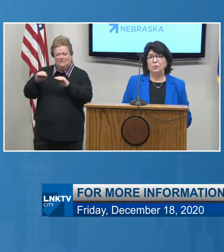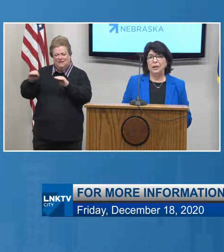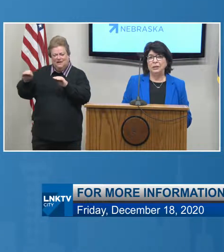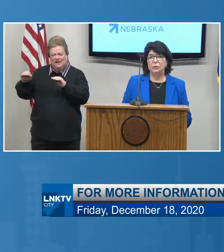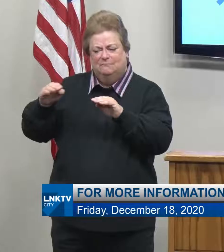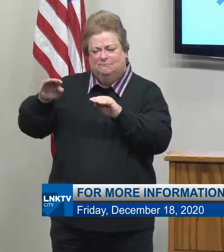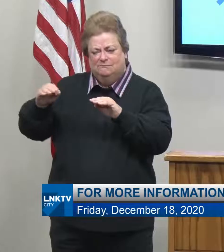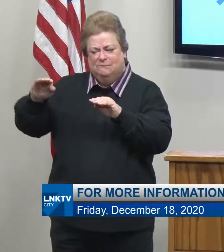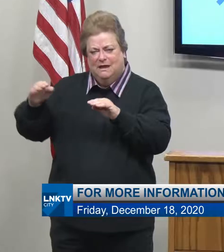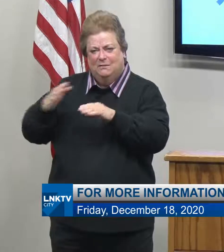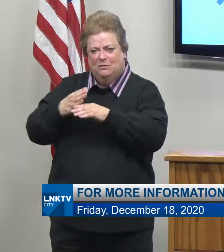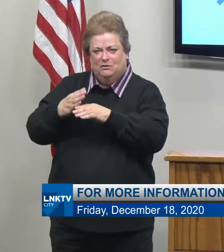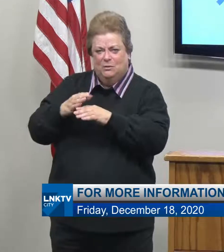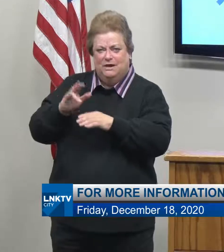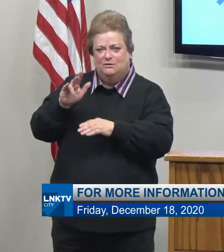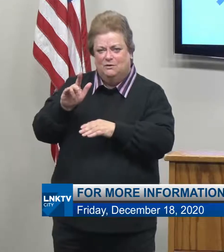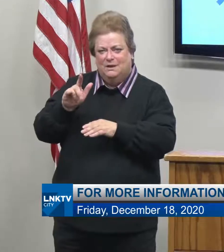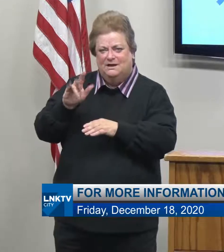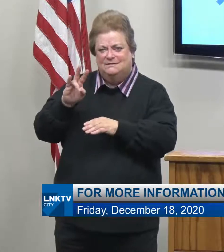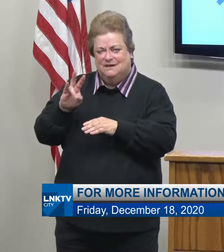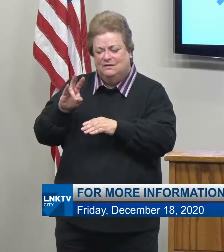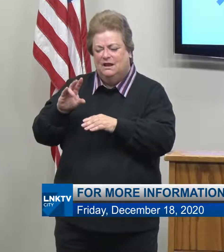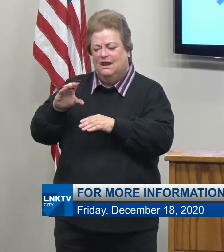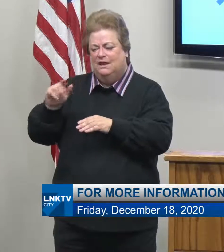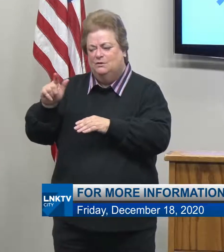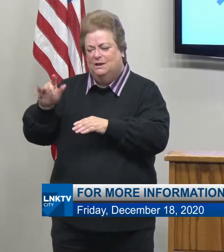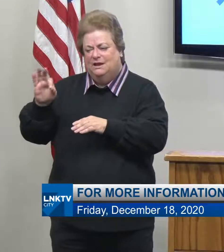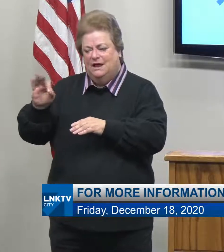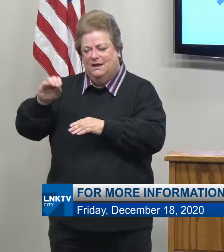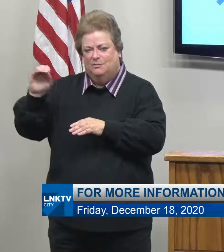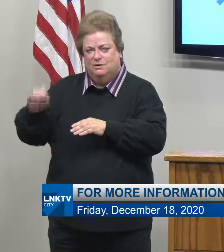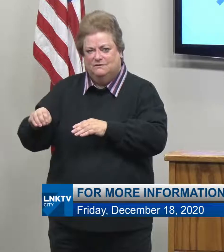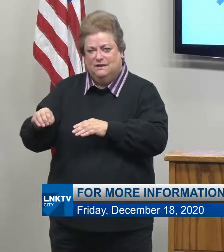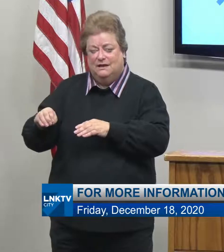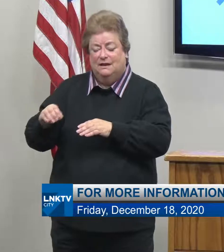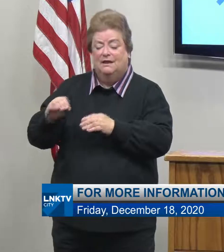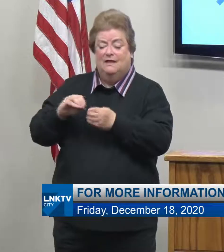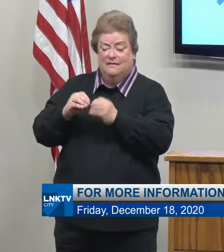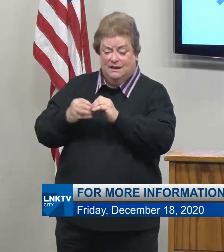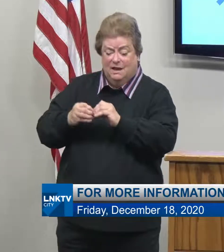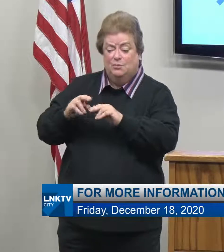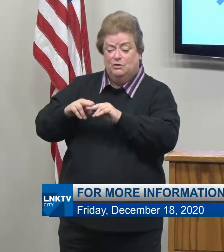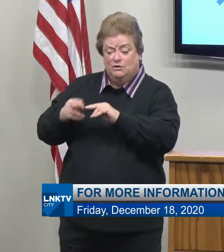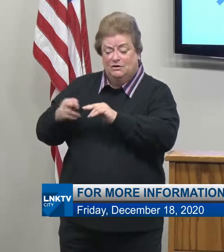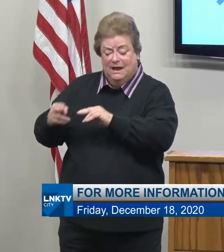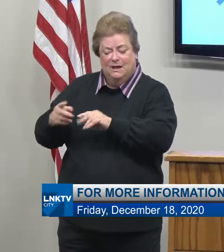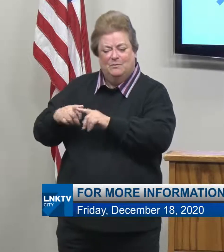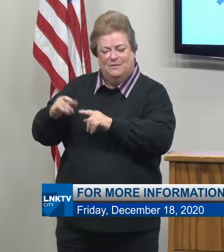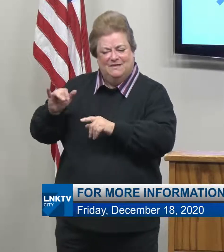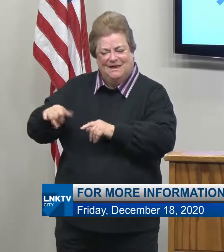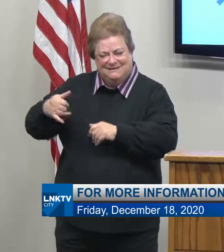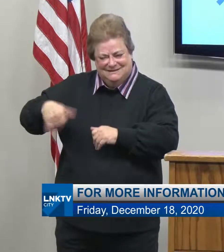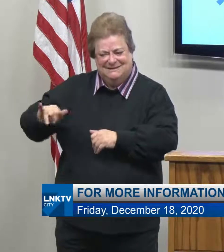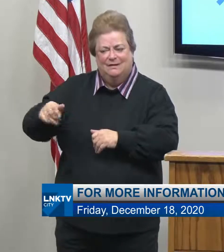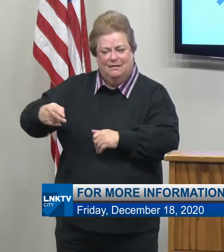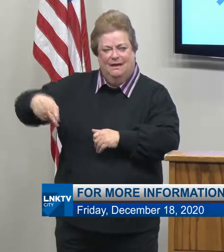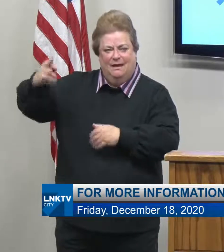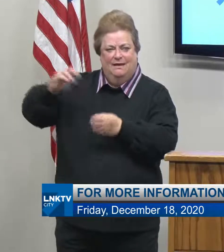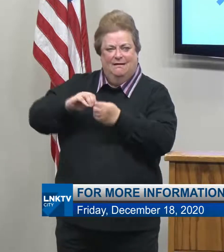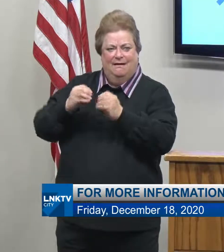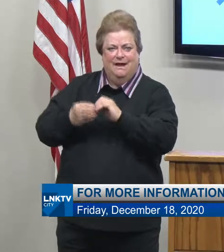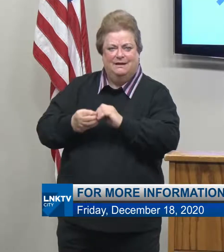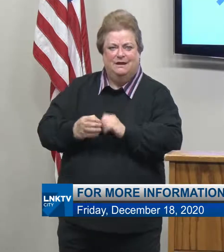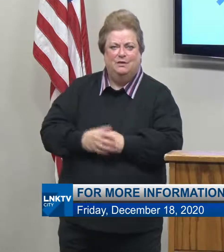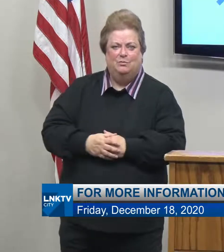fluctuating between 27 and 29%. While the rate is down, it is still very high.